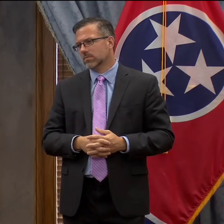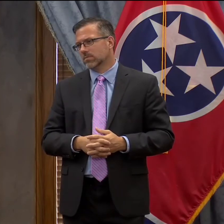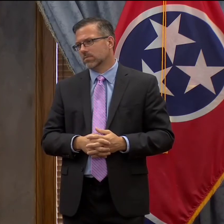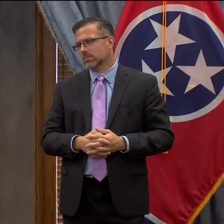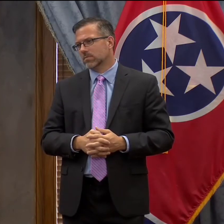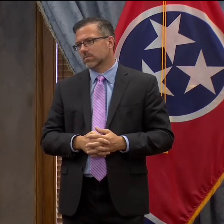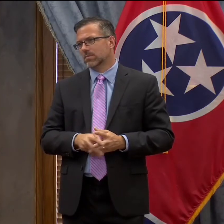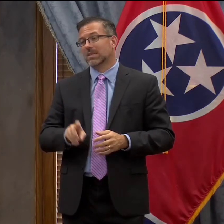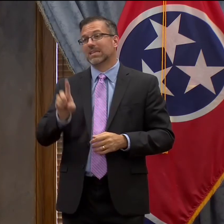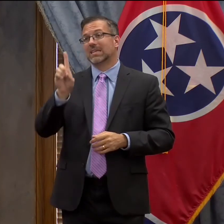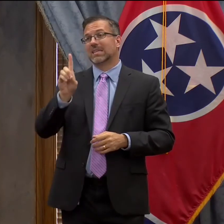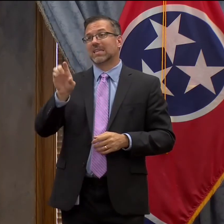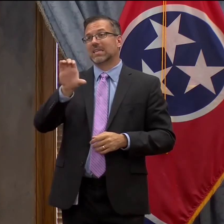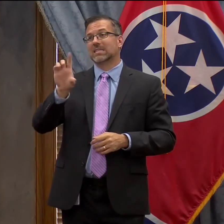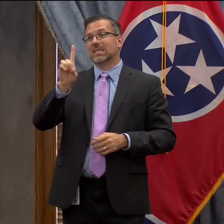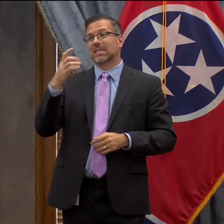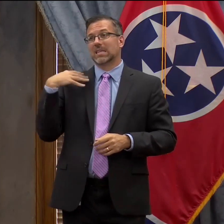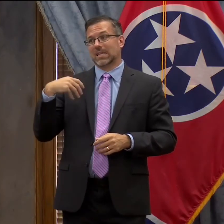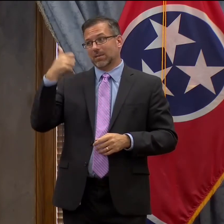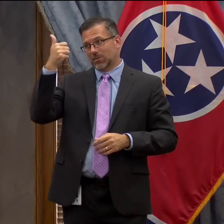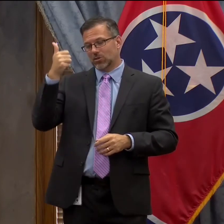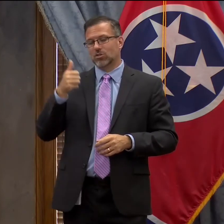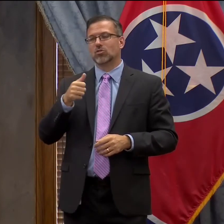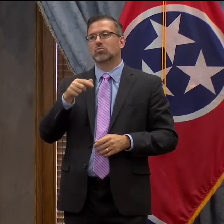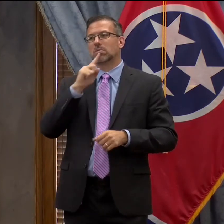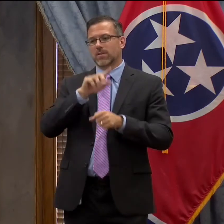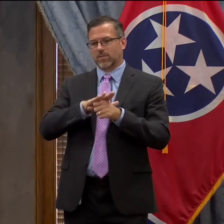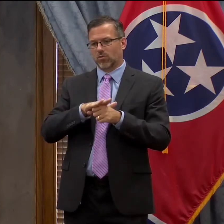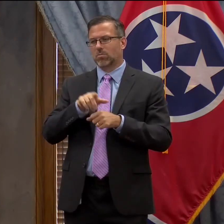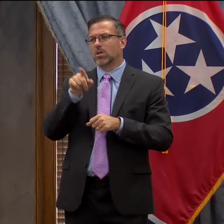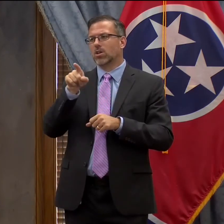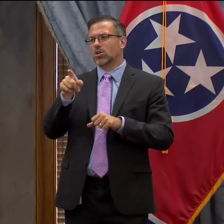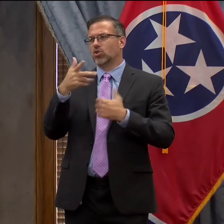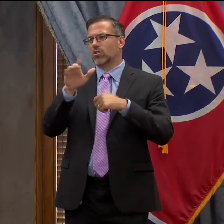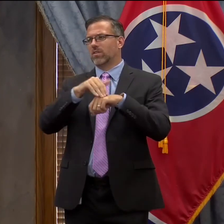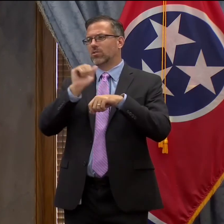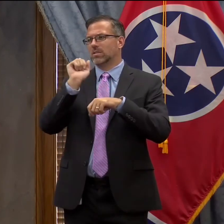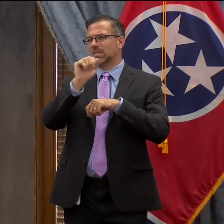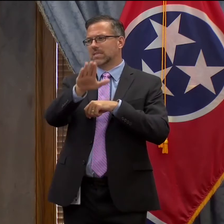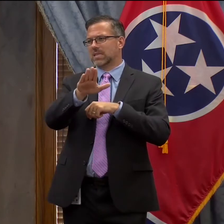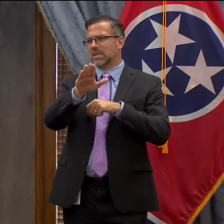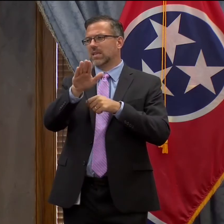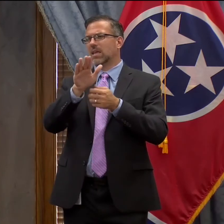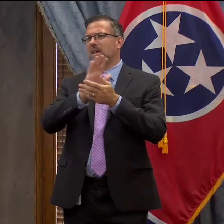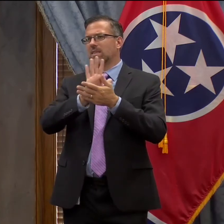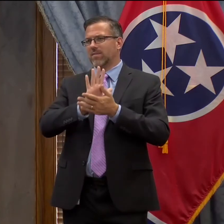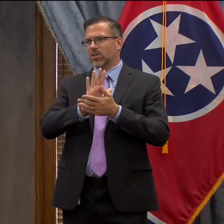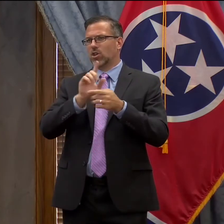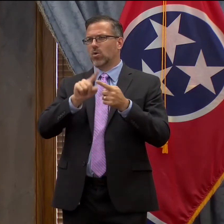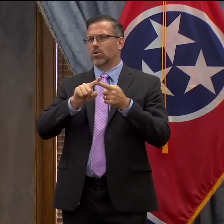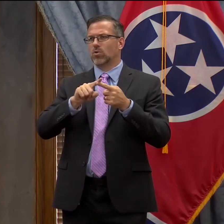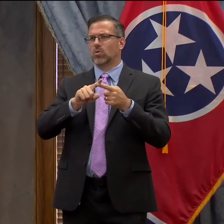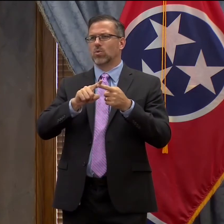commissioner. Confirmed this week that you all sent the video to the Chinese U.S. investment